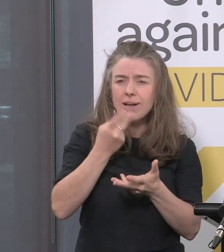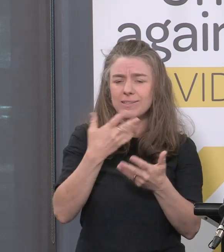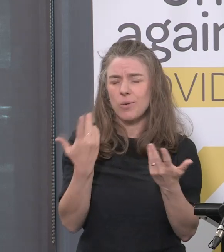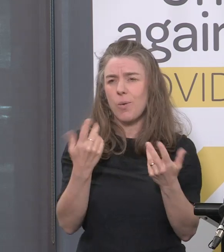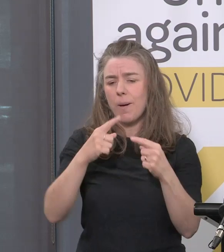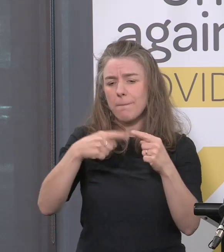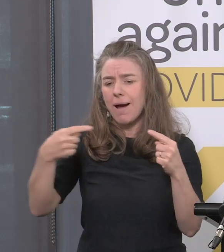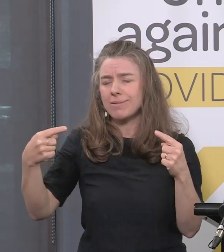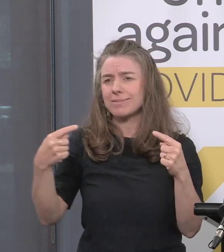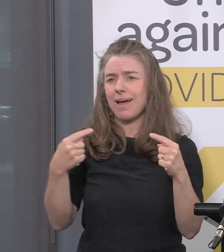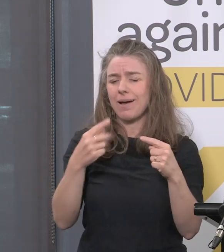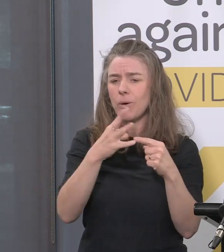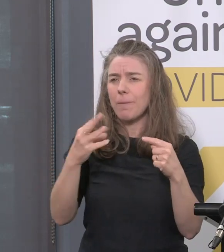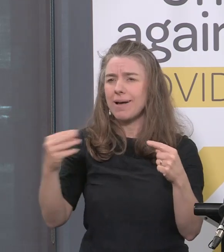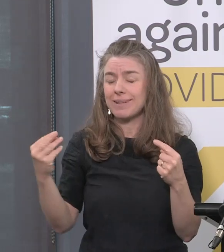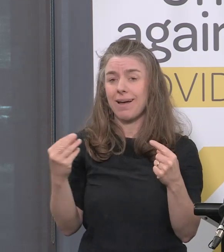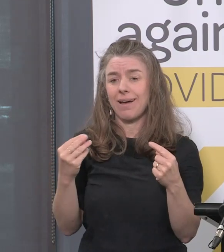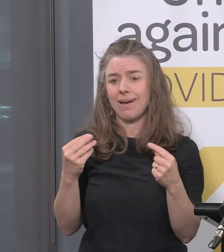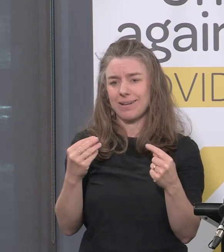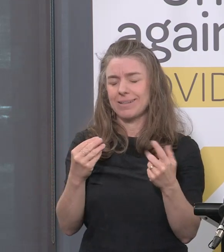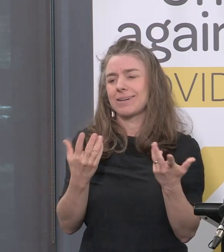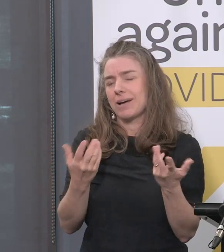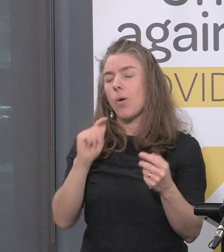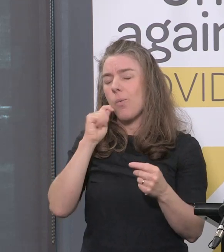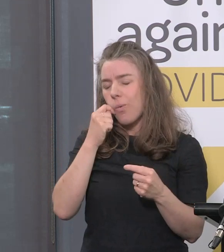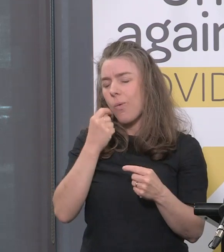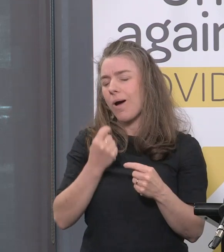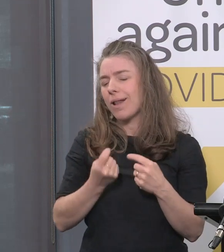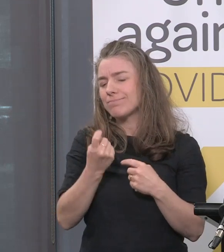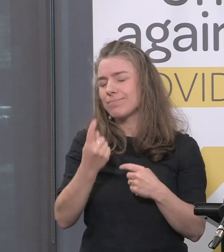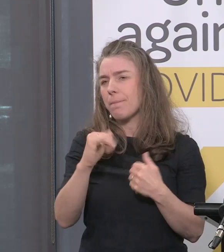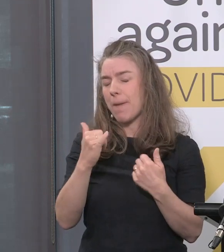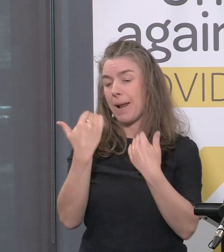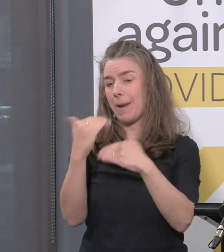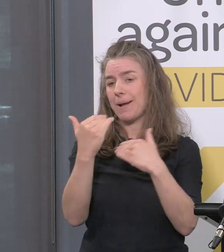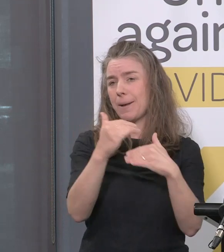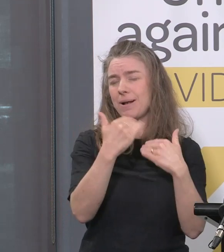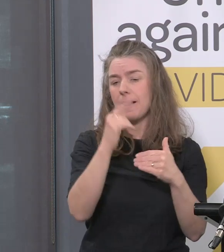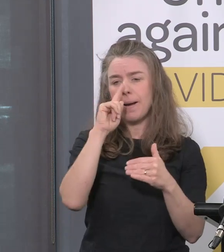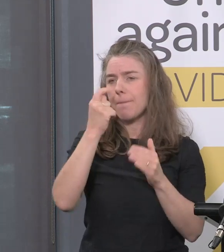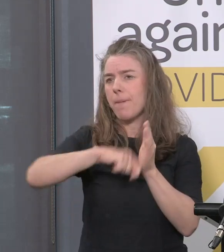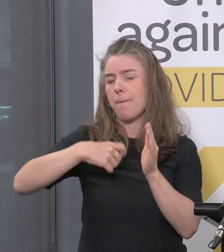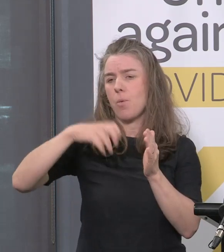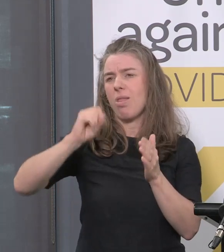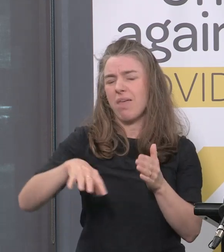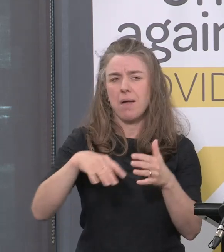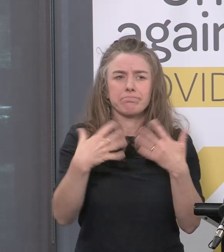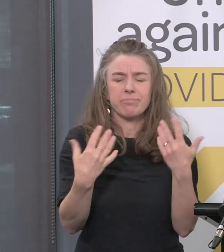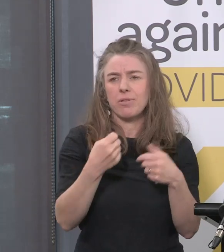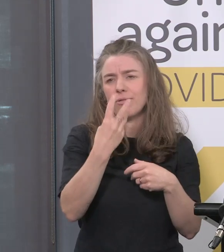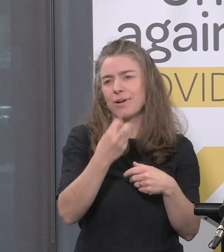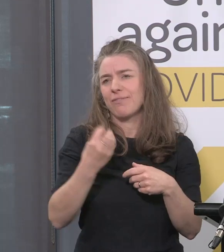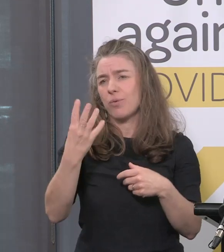placed on products due to unexpected demands from time to time of those products. So rest assured There